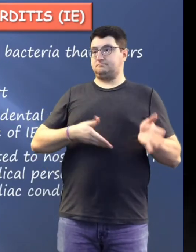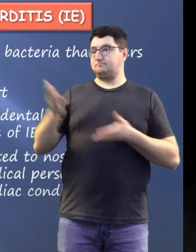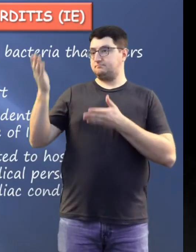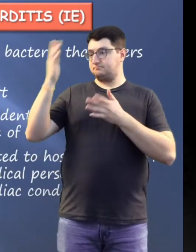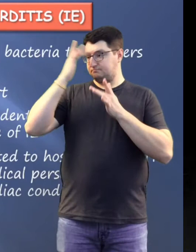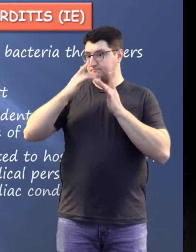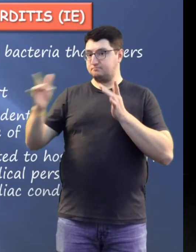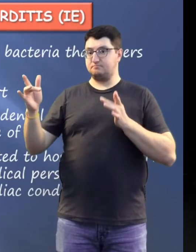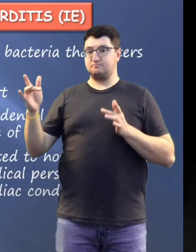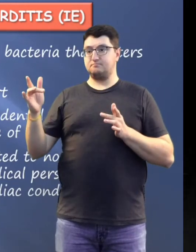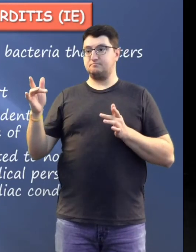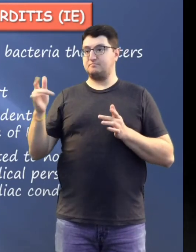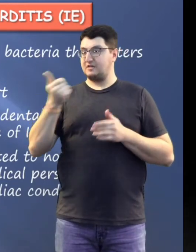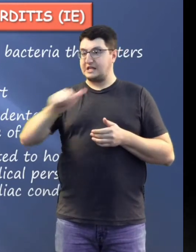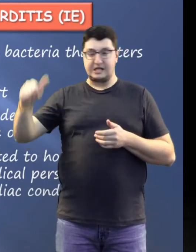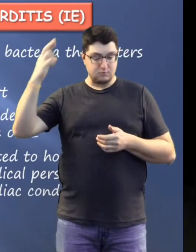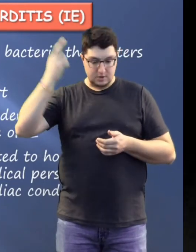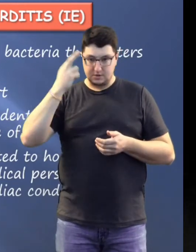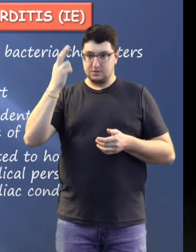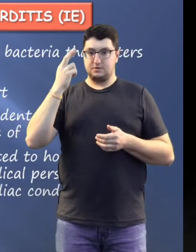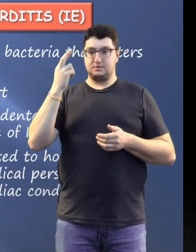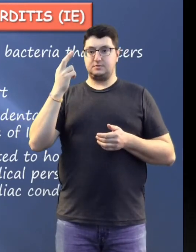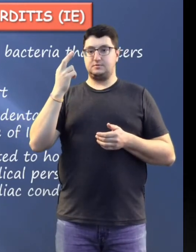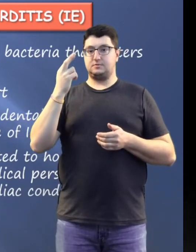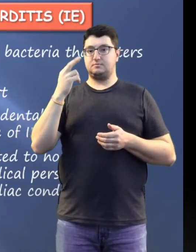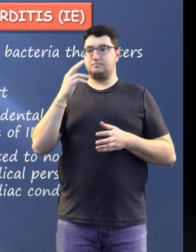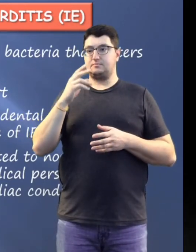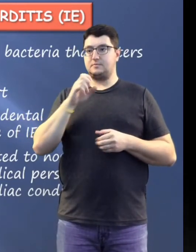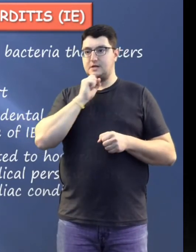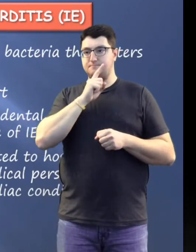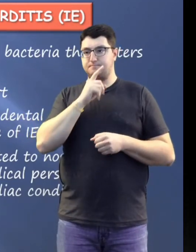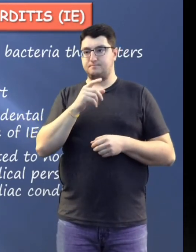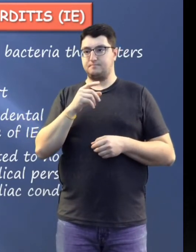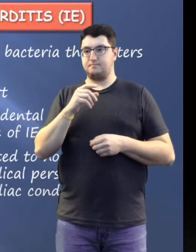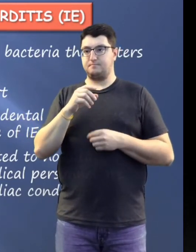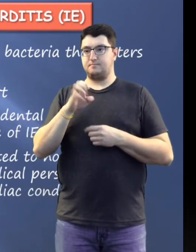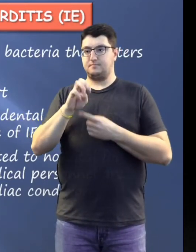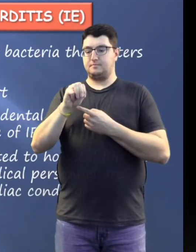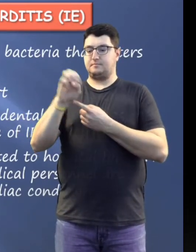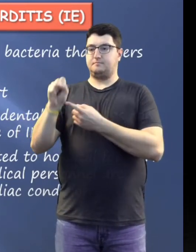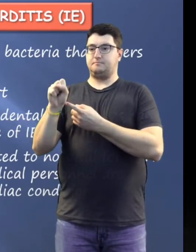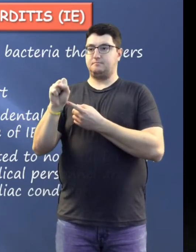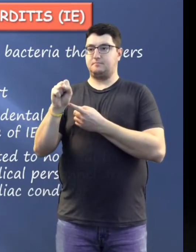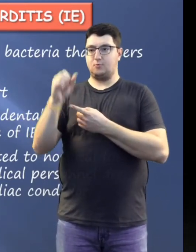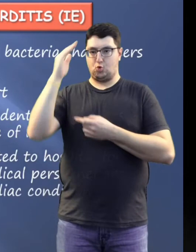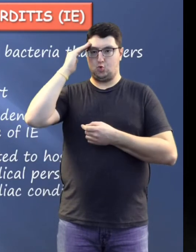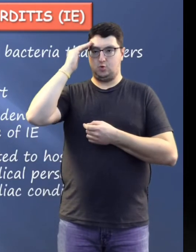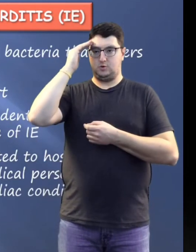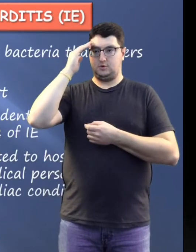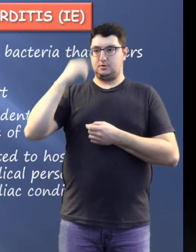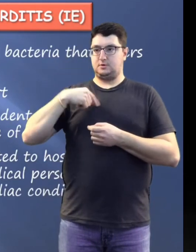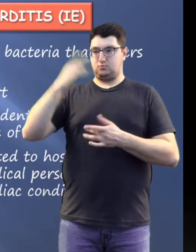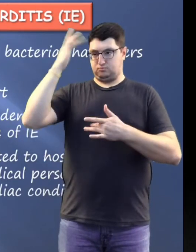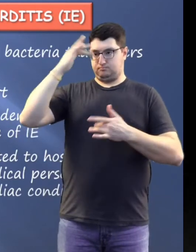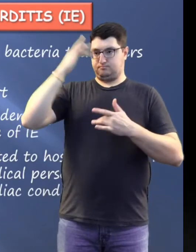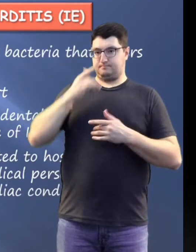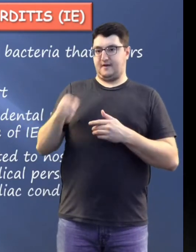reason, ensure that medical personnel are aware of their cardiac condition, so procedures can be implemented